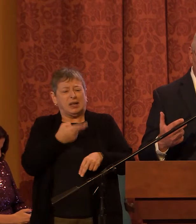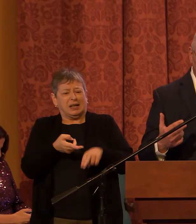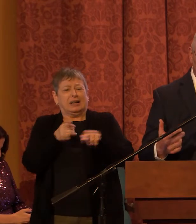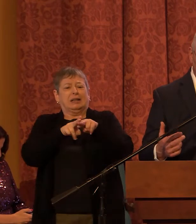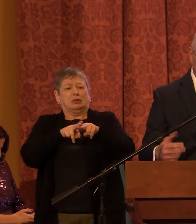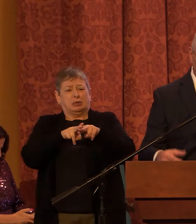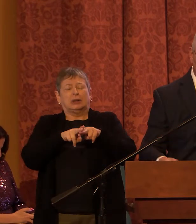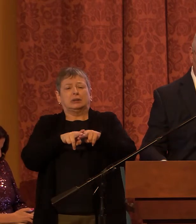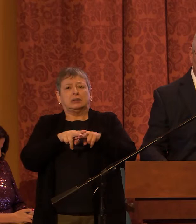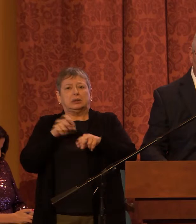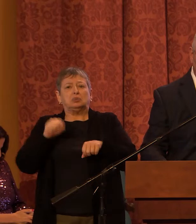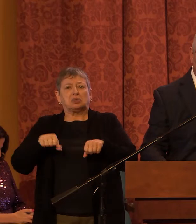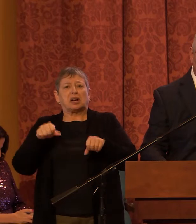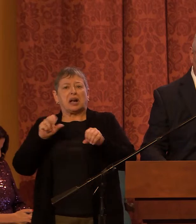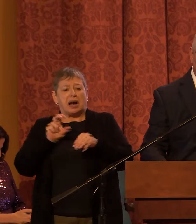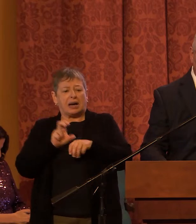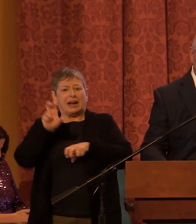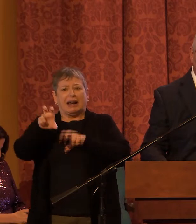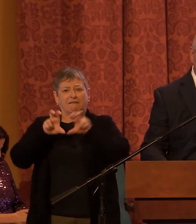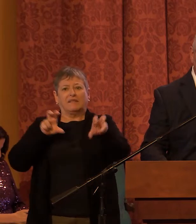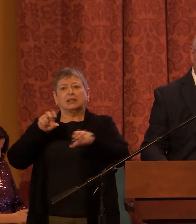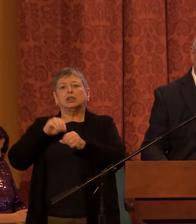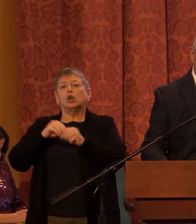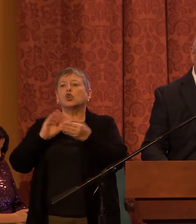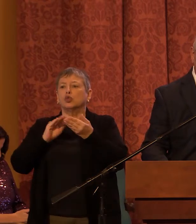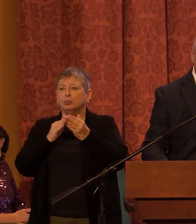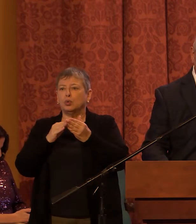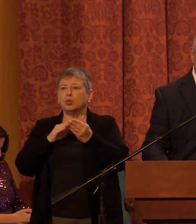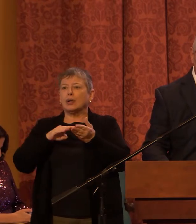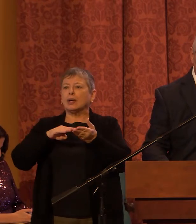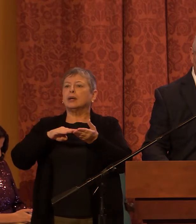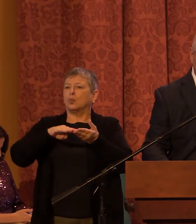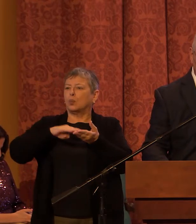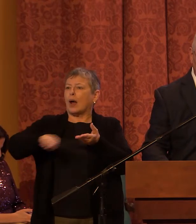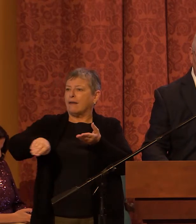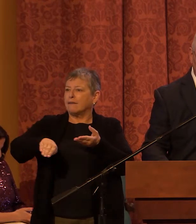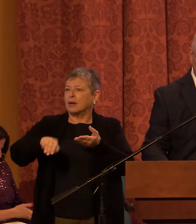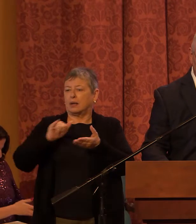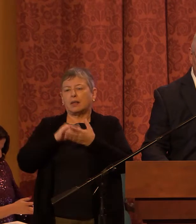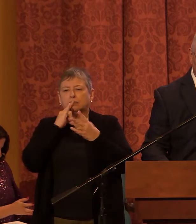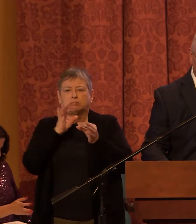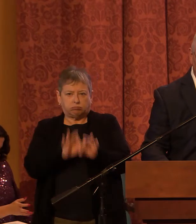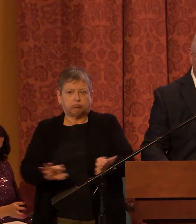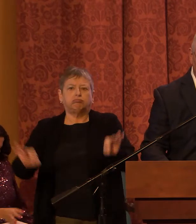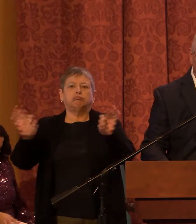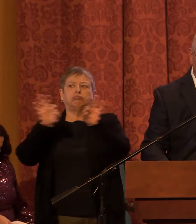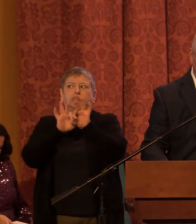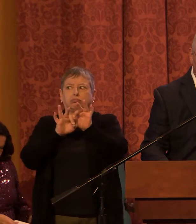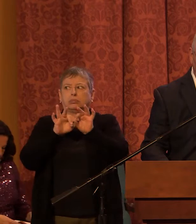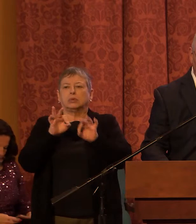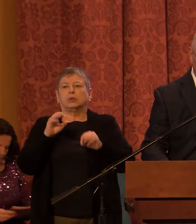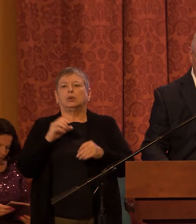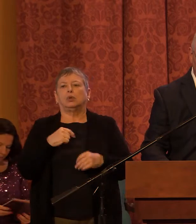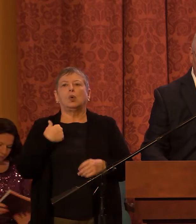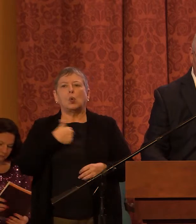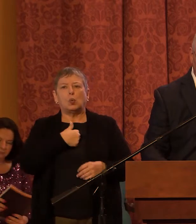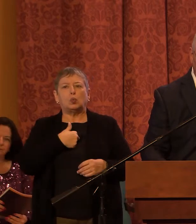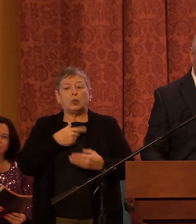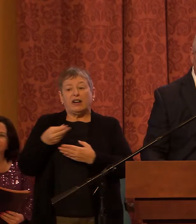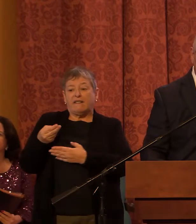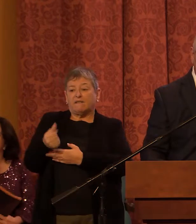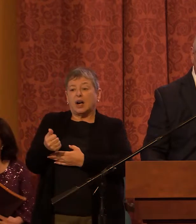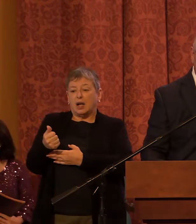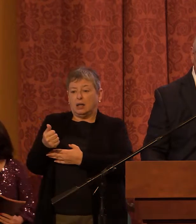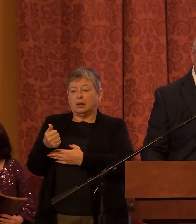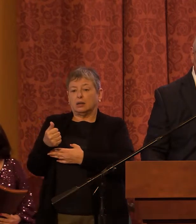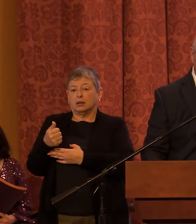to invest in community-based waivers, I think has been truly significant. We have funded